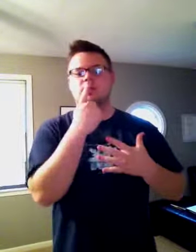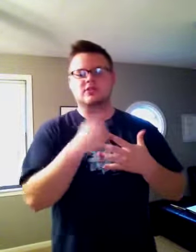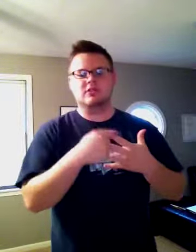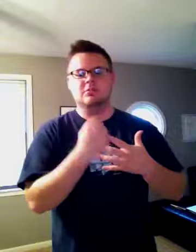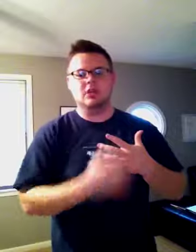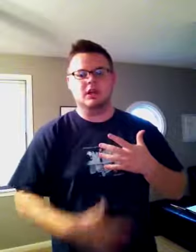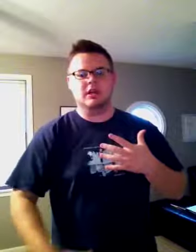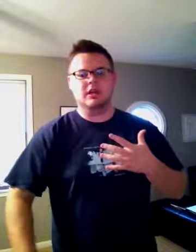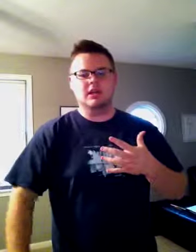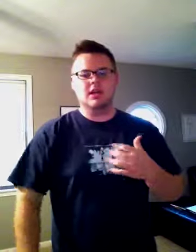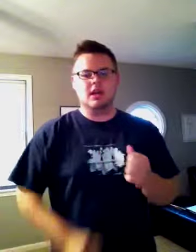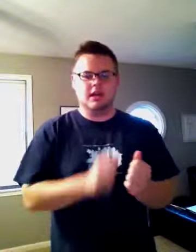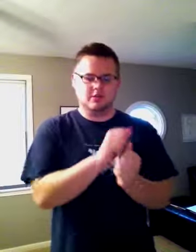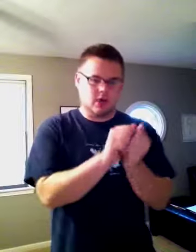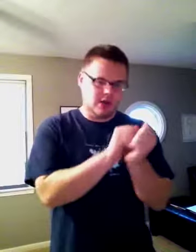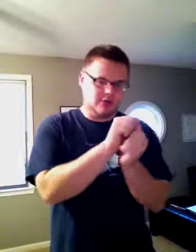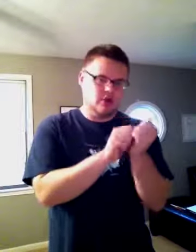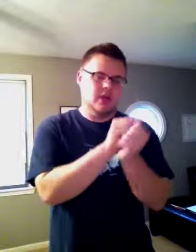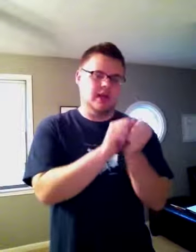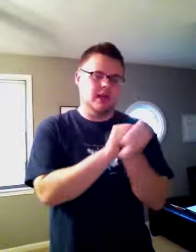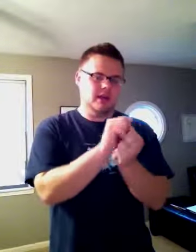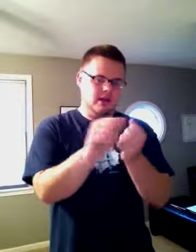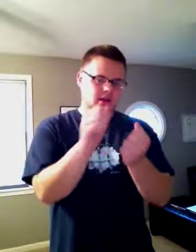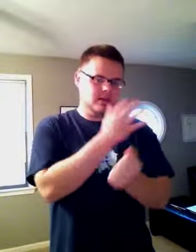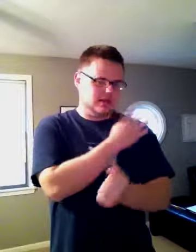Precious blood has washed away the stain.